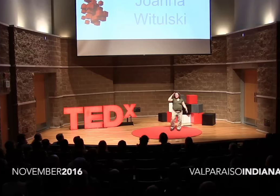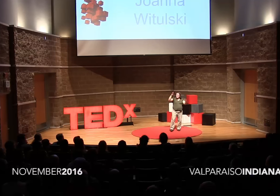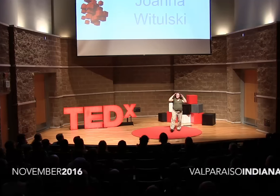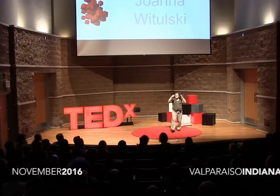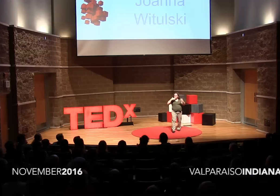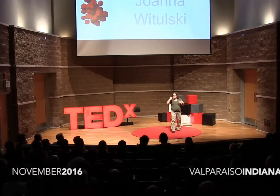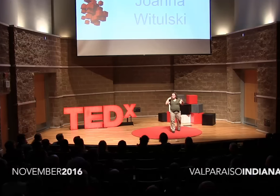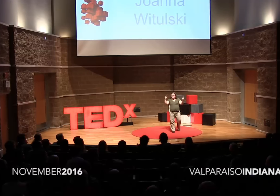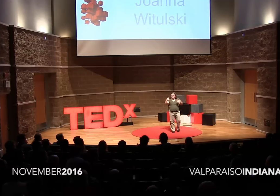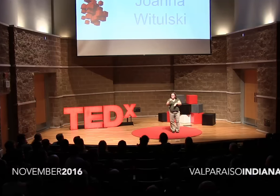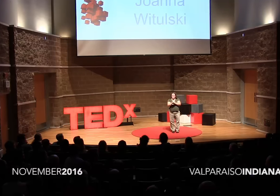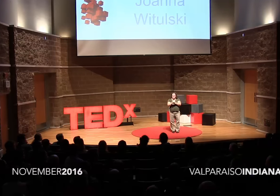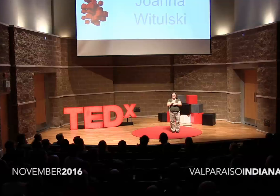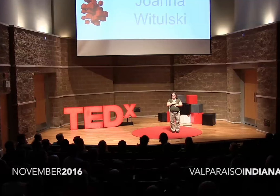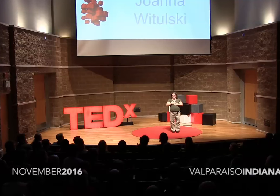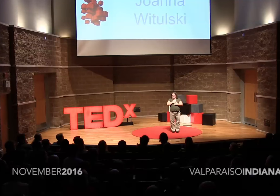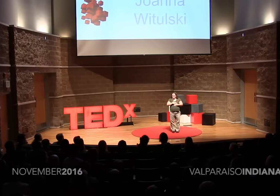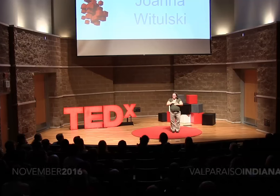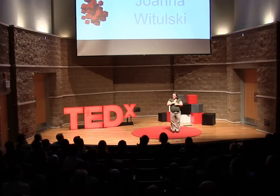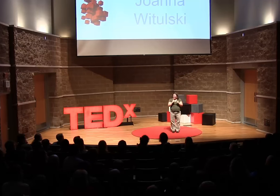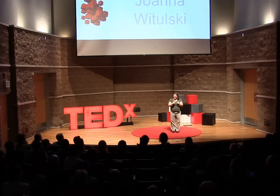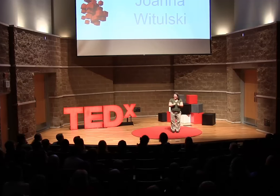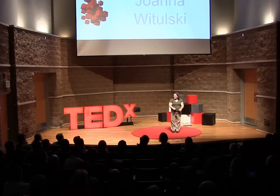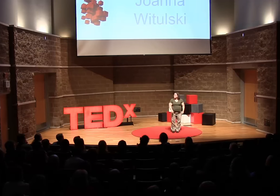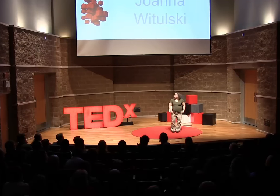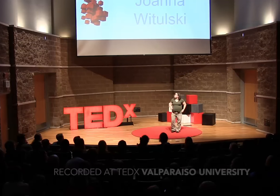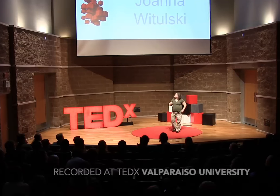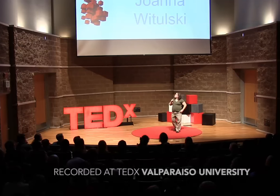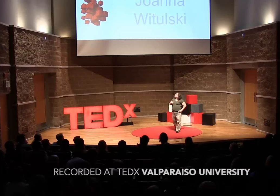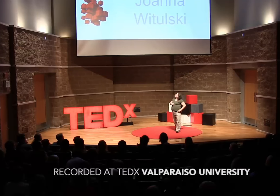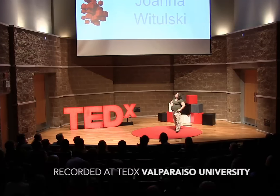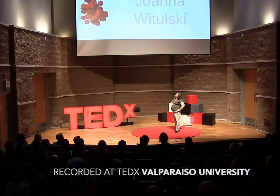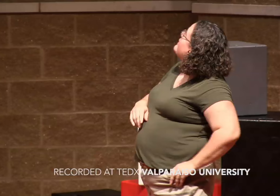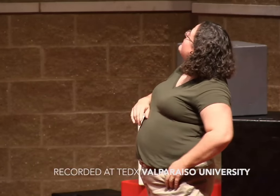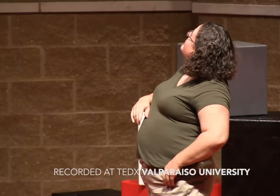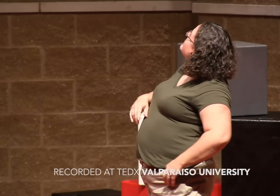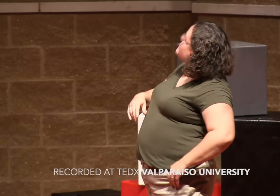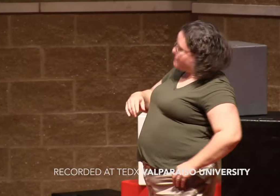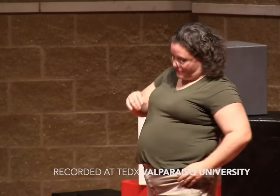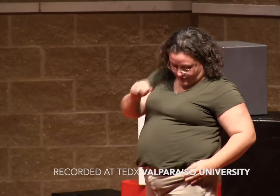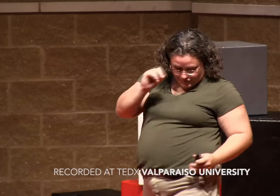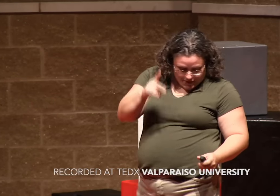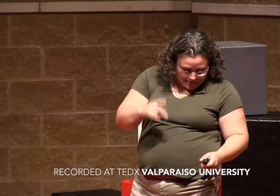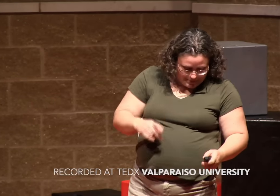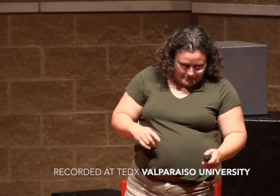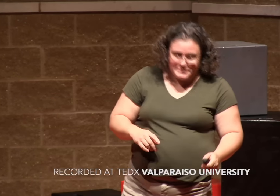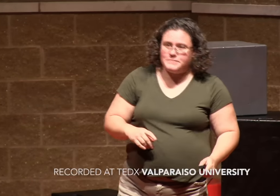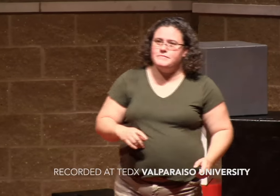Hello, hello, thank you for coming tonight, I really appreciate that, okay,